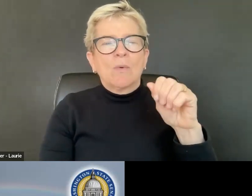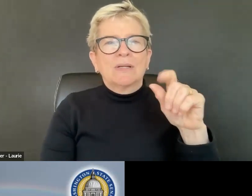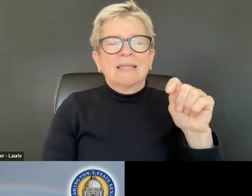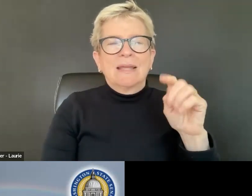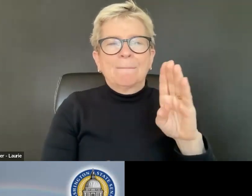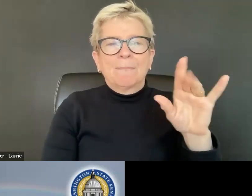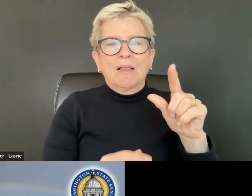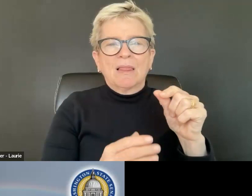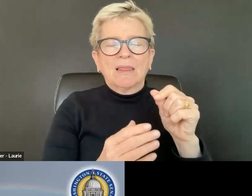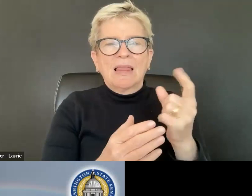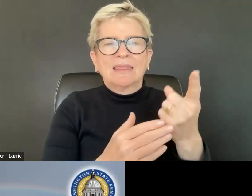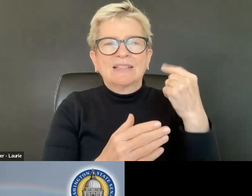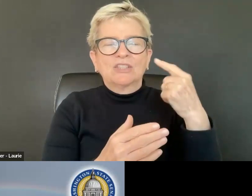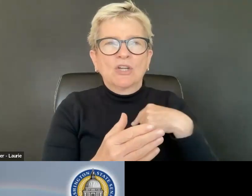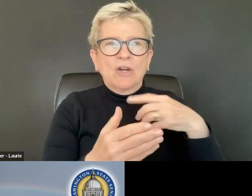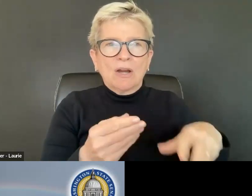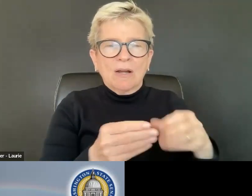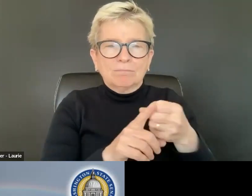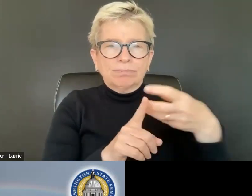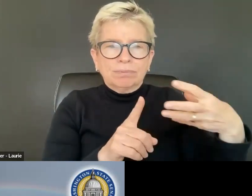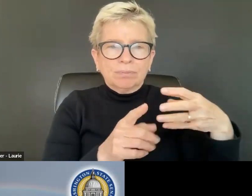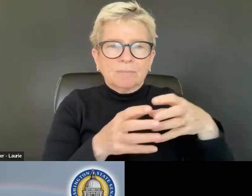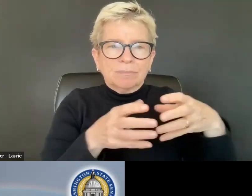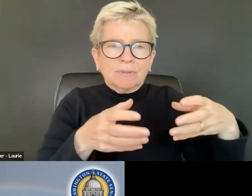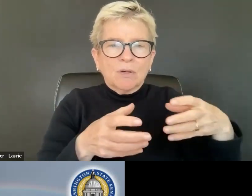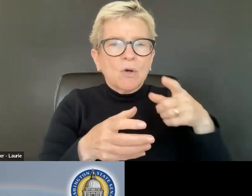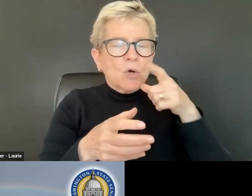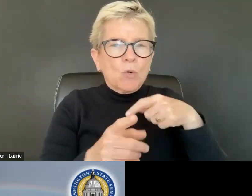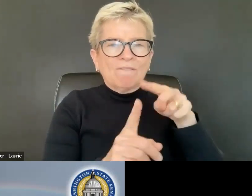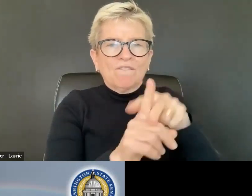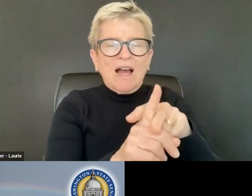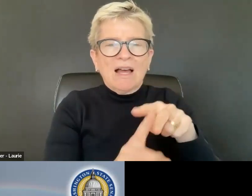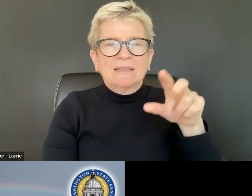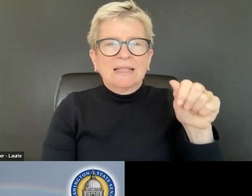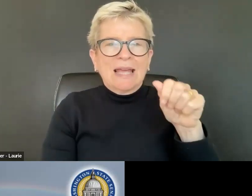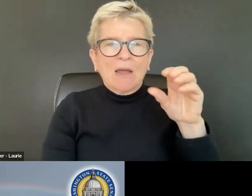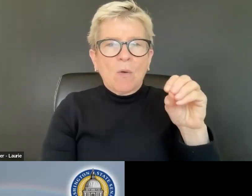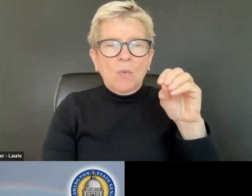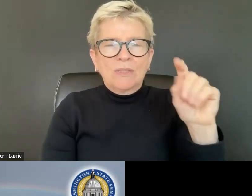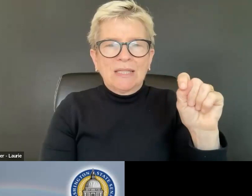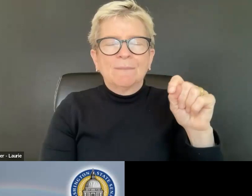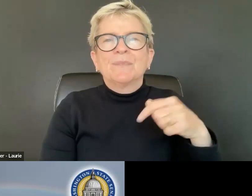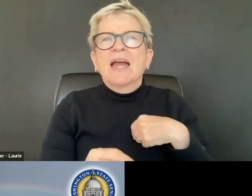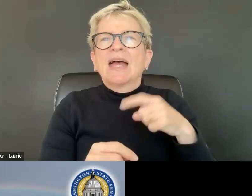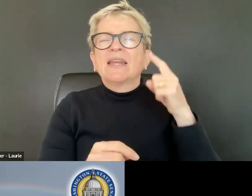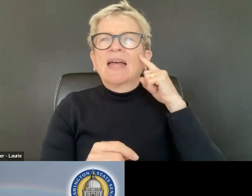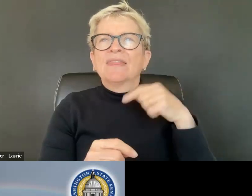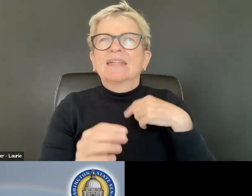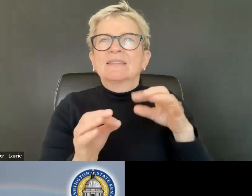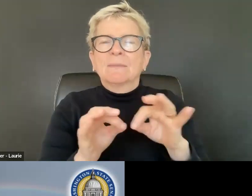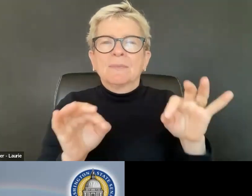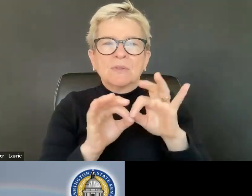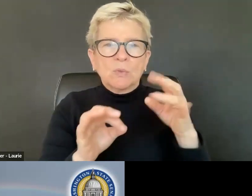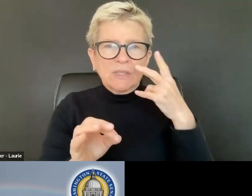an expansion of those individuals who can file AOT. And it's critical that we see that in use